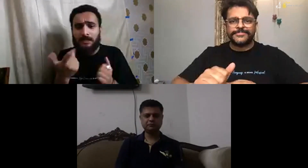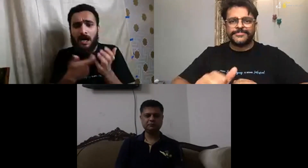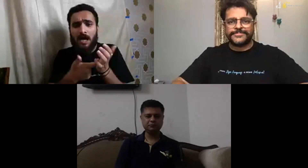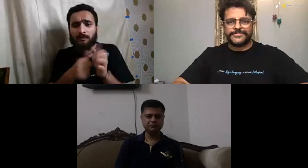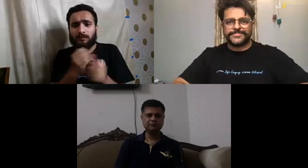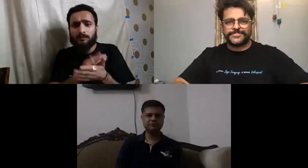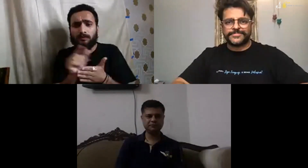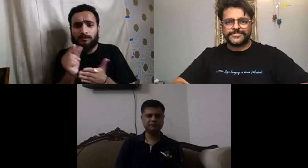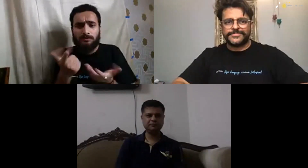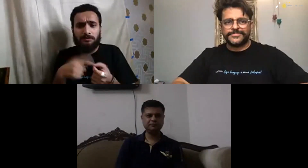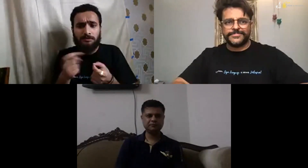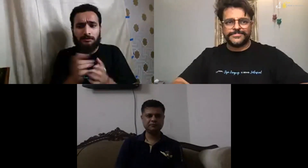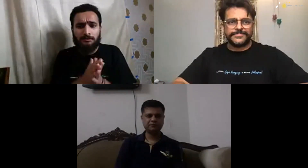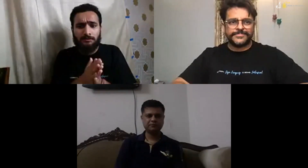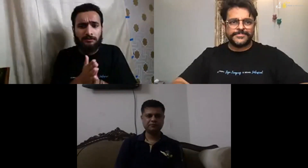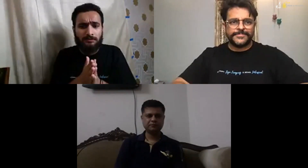Yeah,